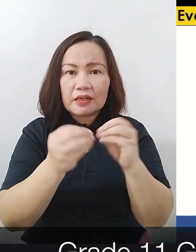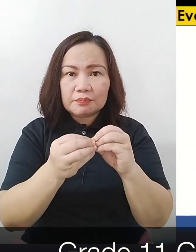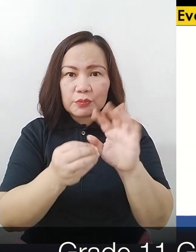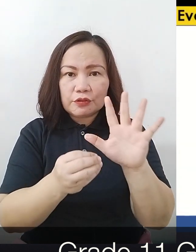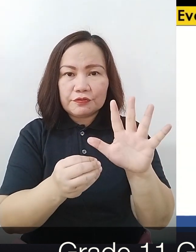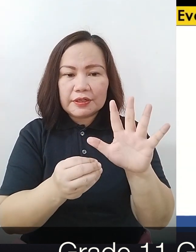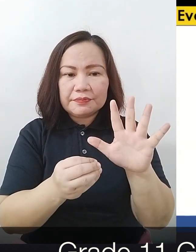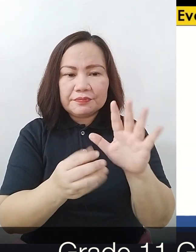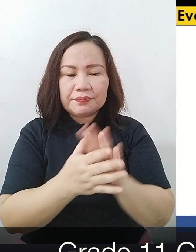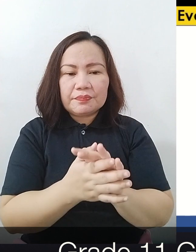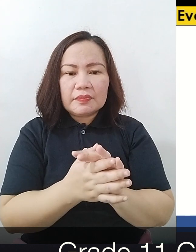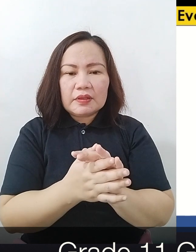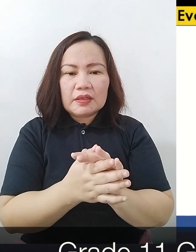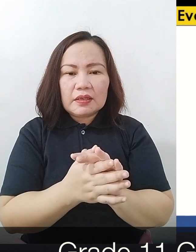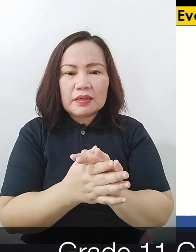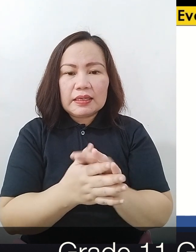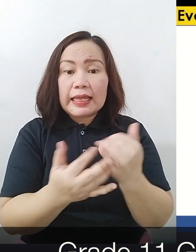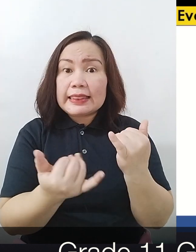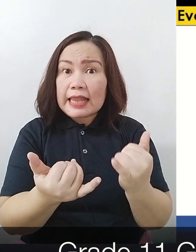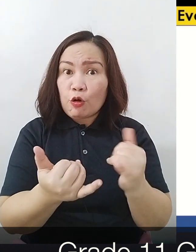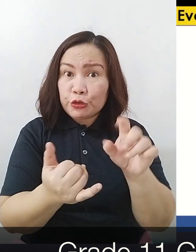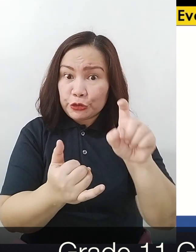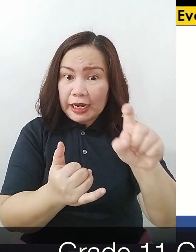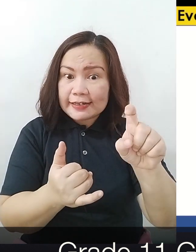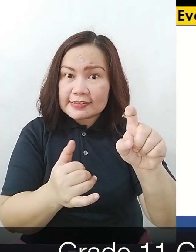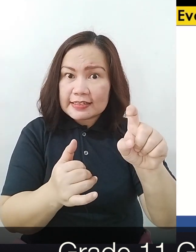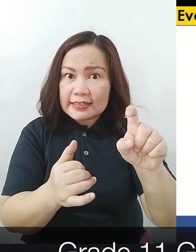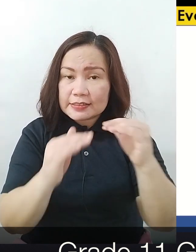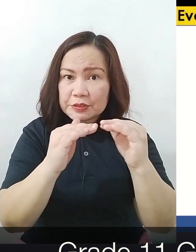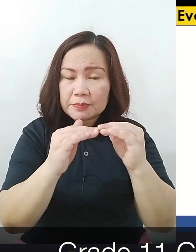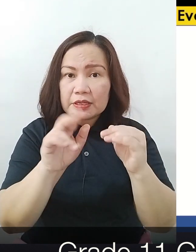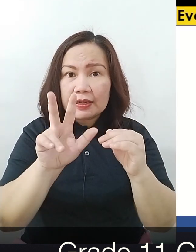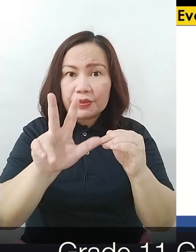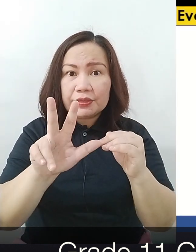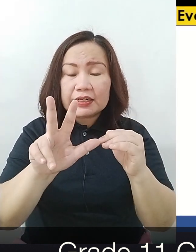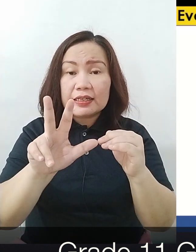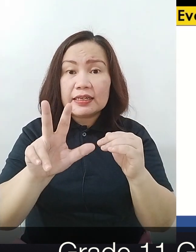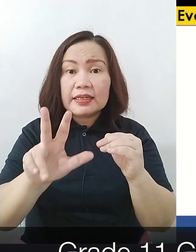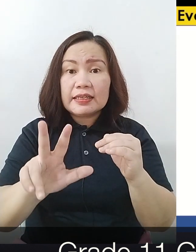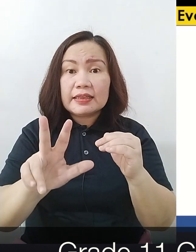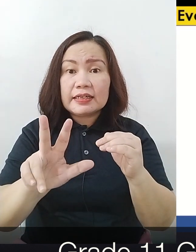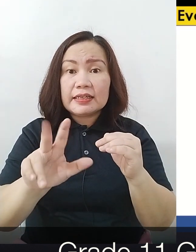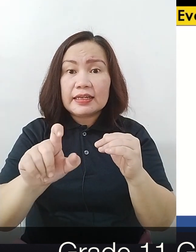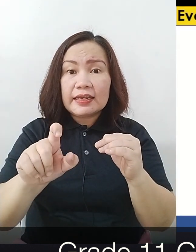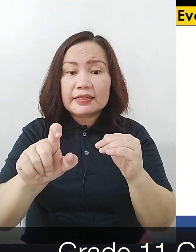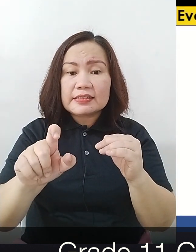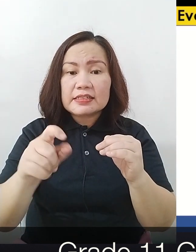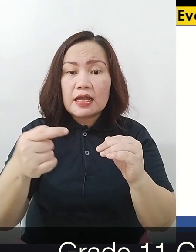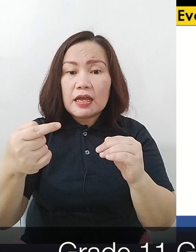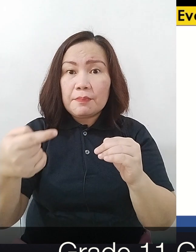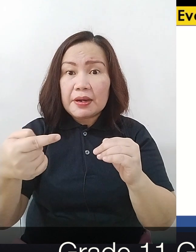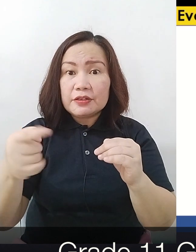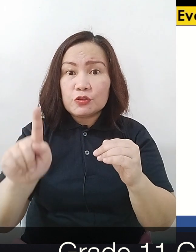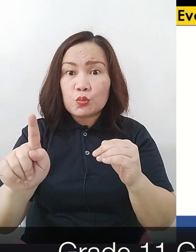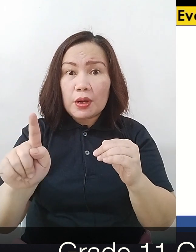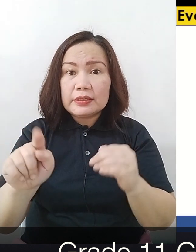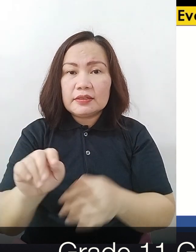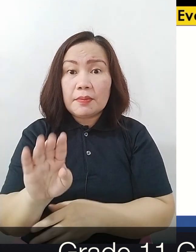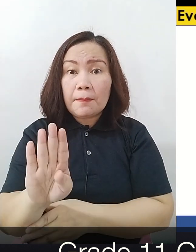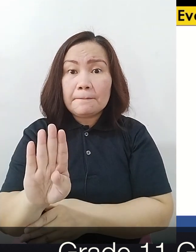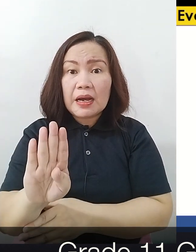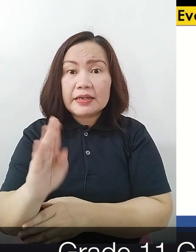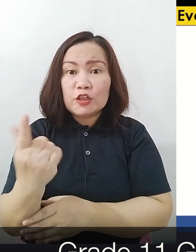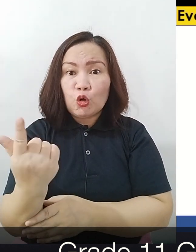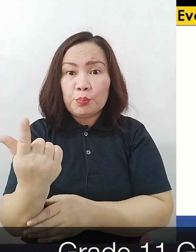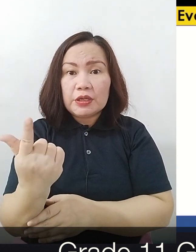Another. Oh, your x now is 3x minus 1. Binomial.